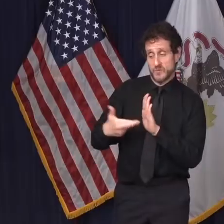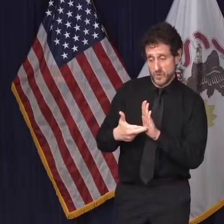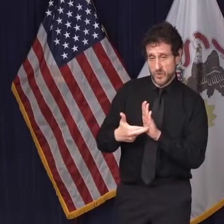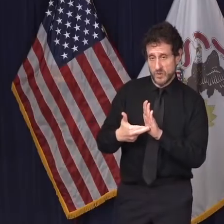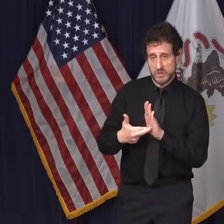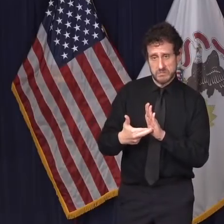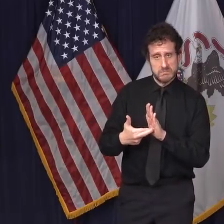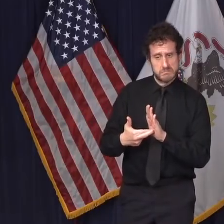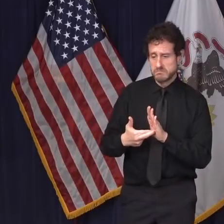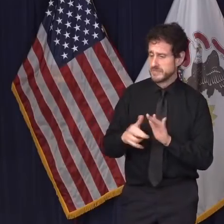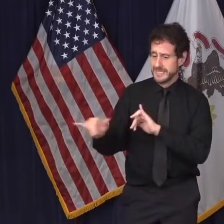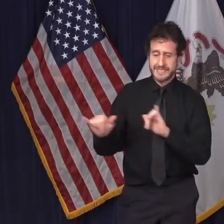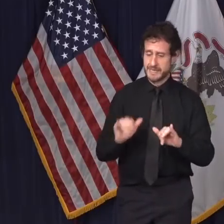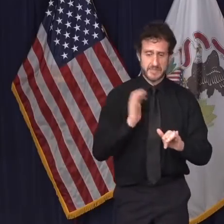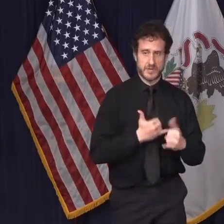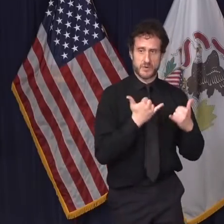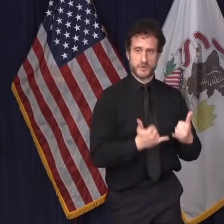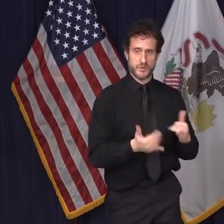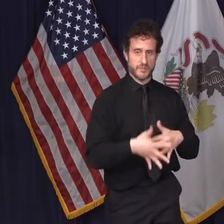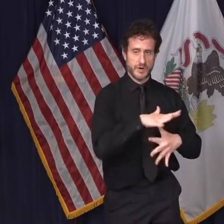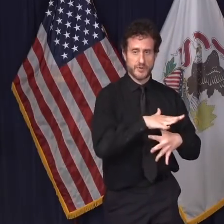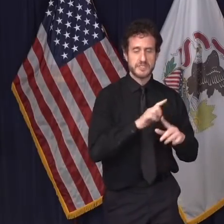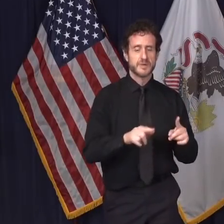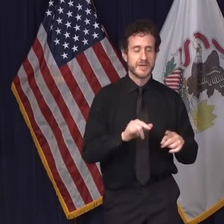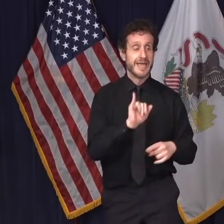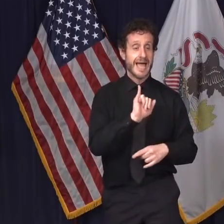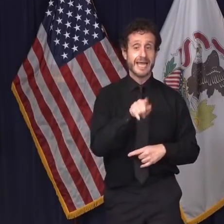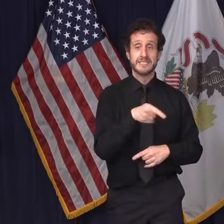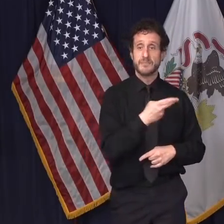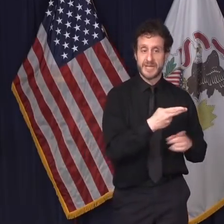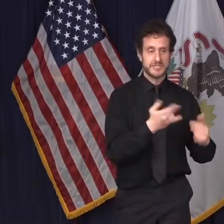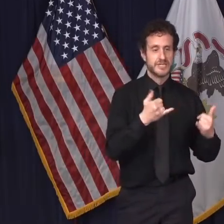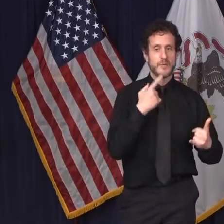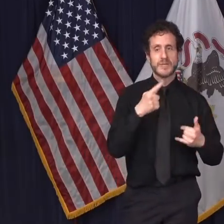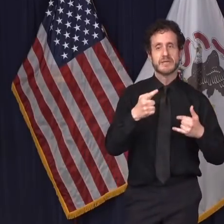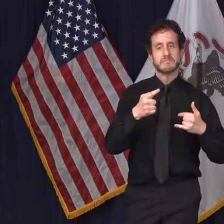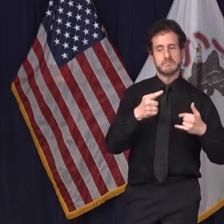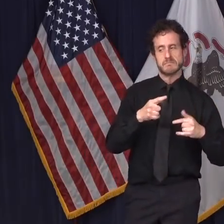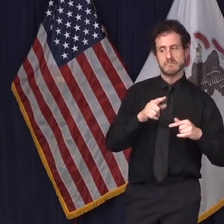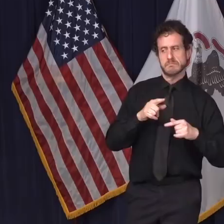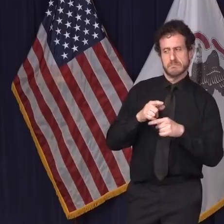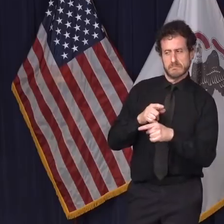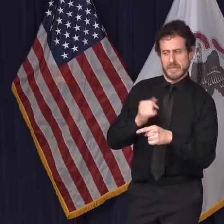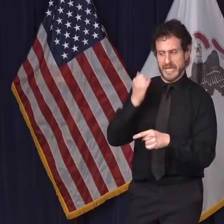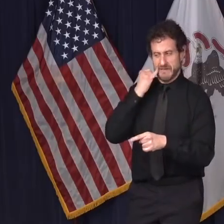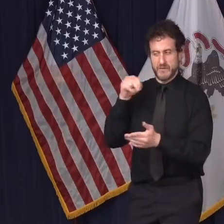existing priorities, but it gives IDPH, a regulatory agency,